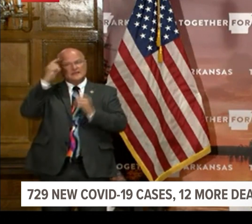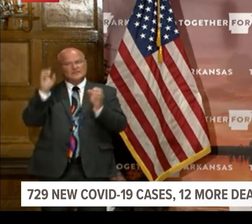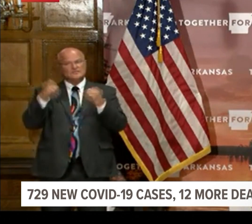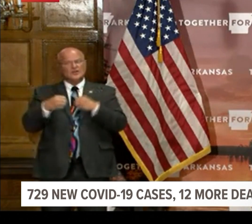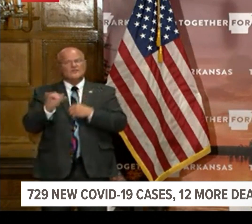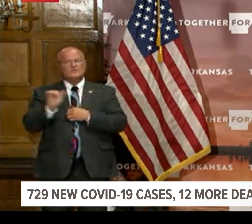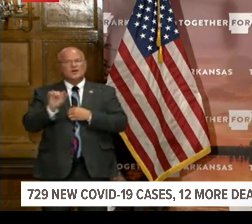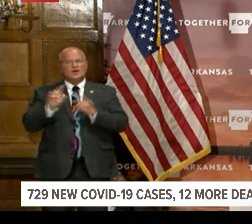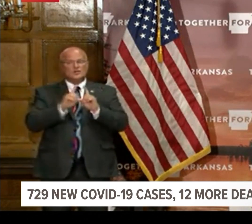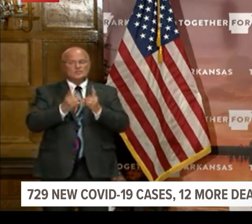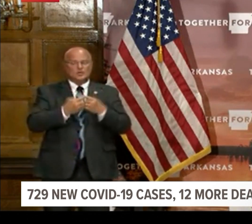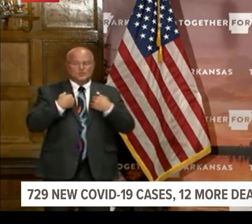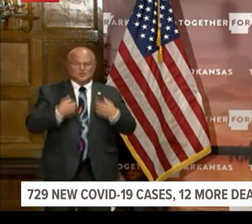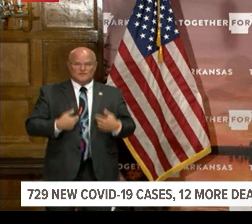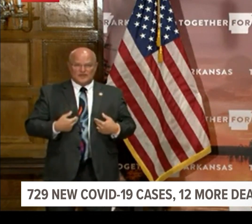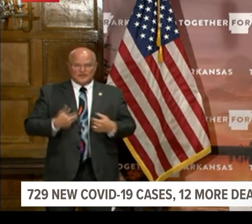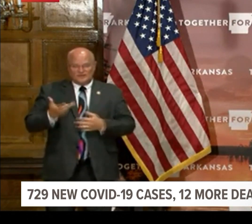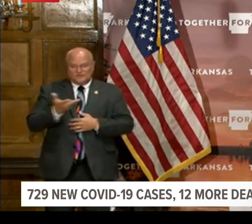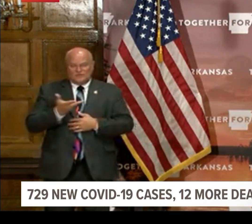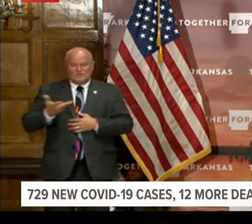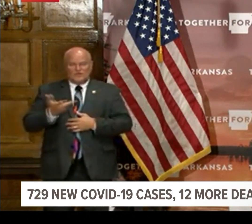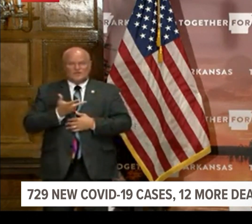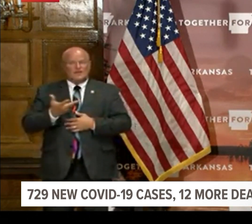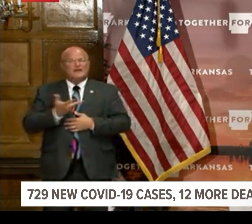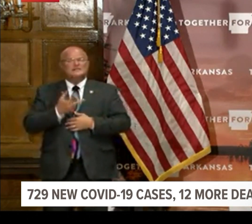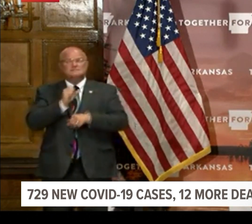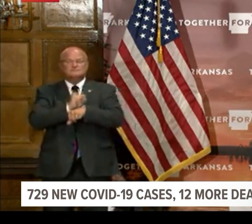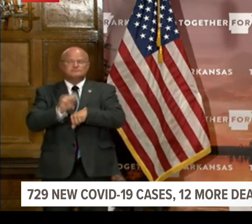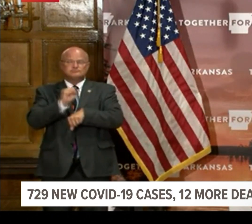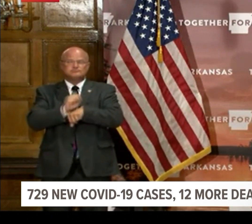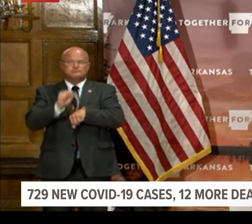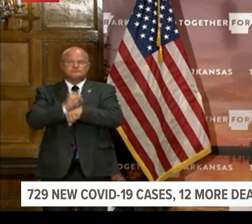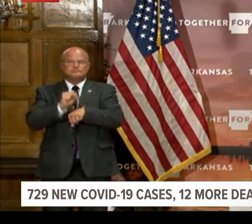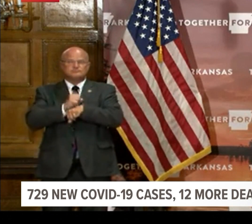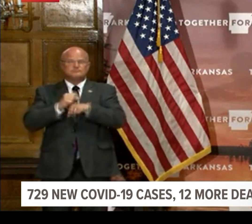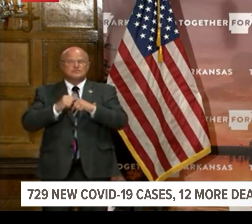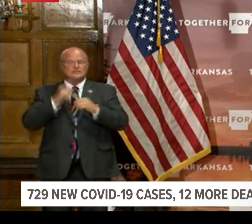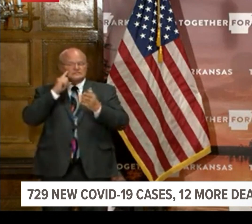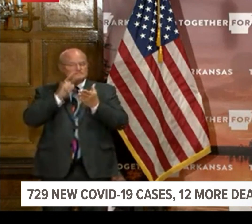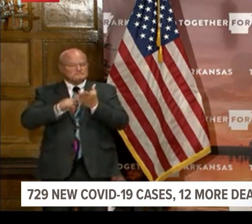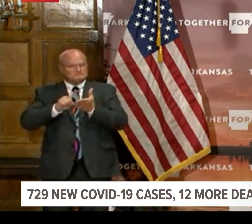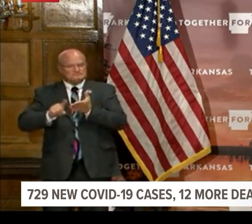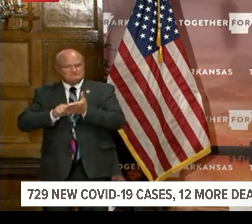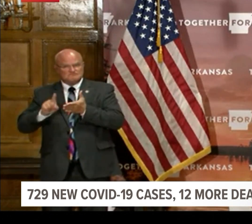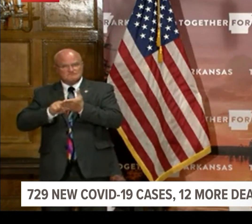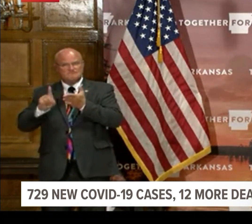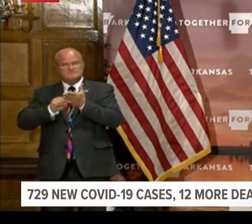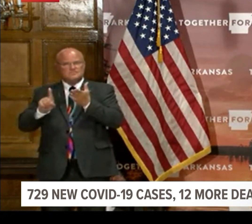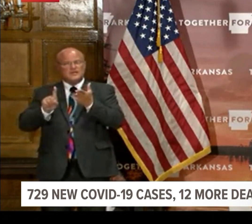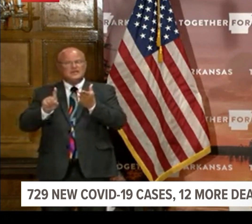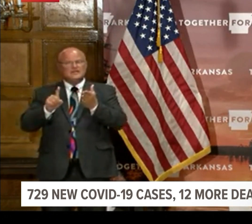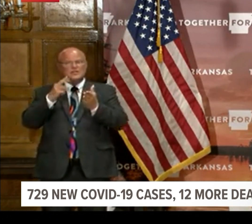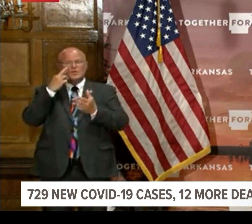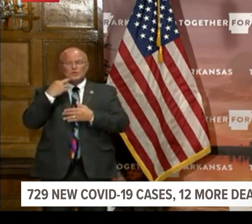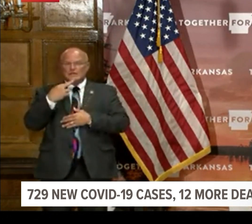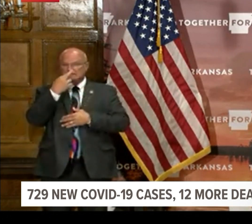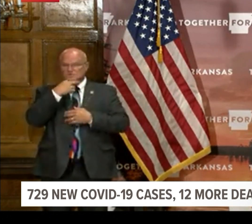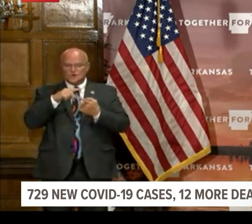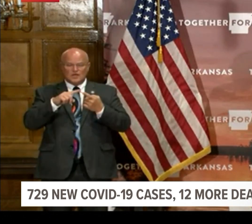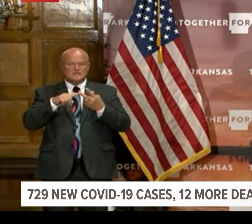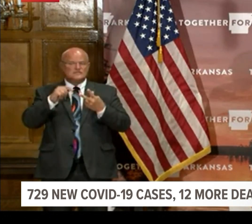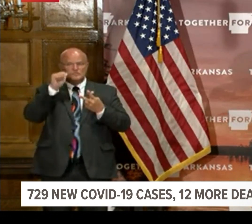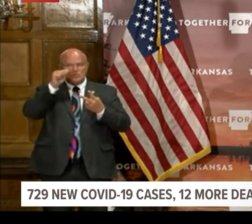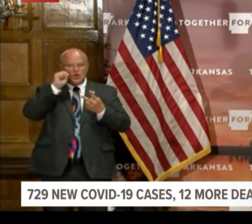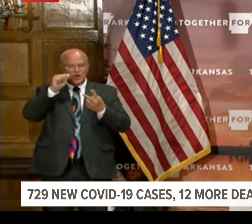also the Department of Health. And doing so, we've been given a task of performing inspections, as the Governor said, at restaurants and bars